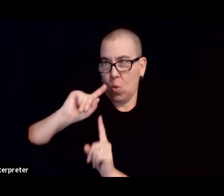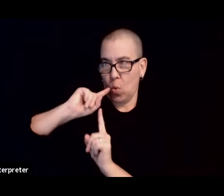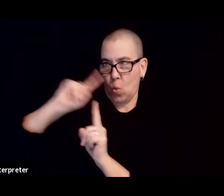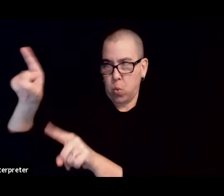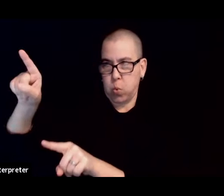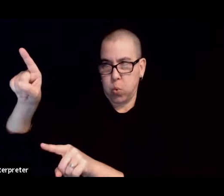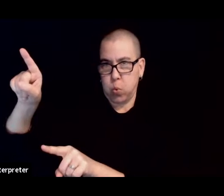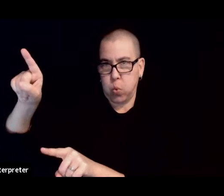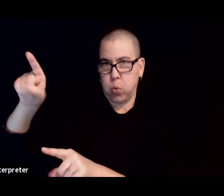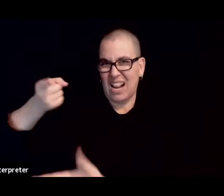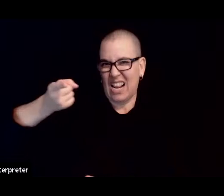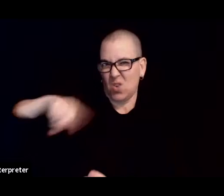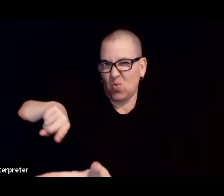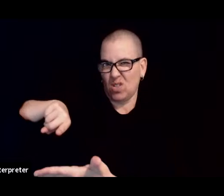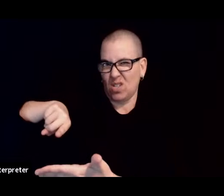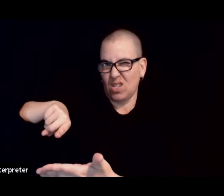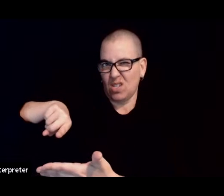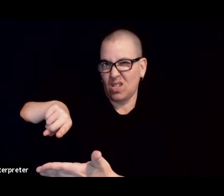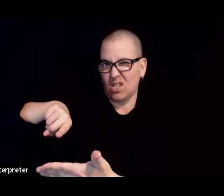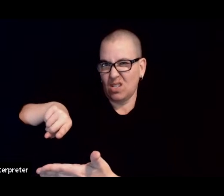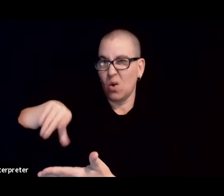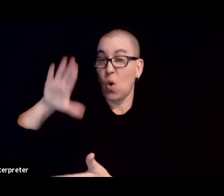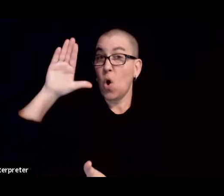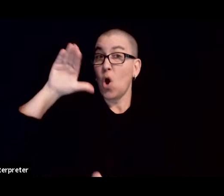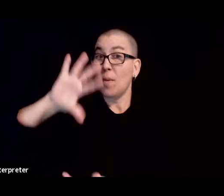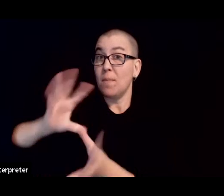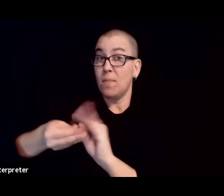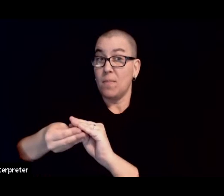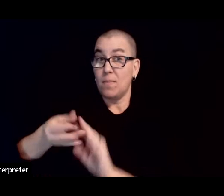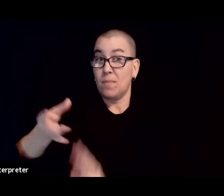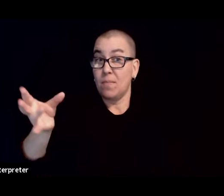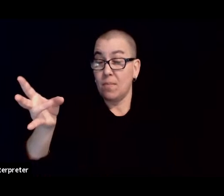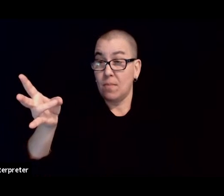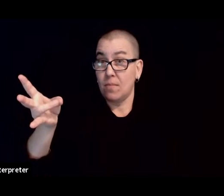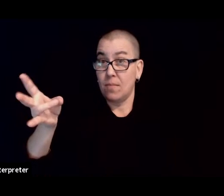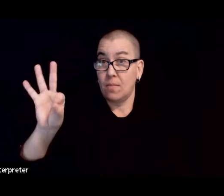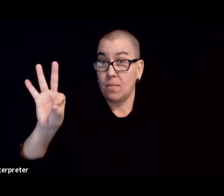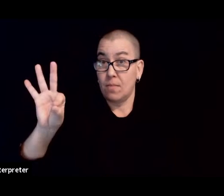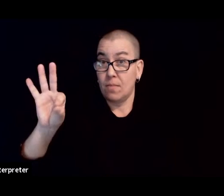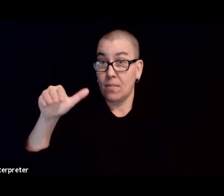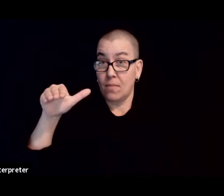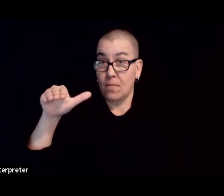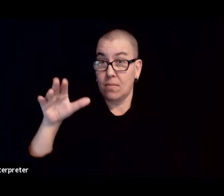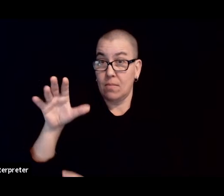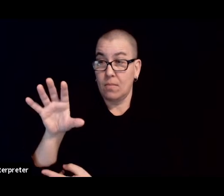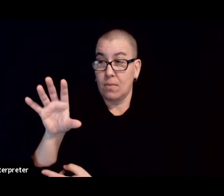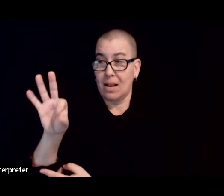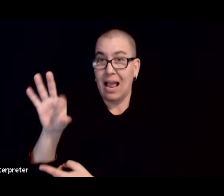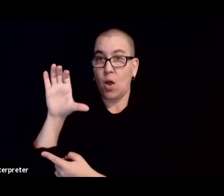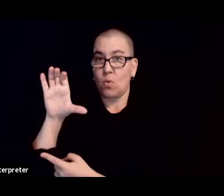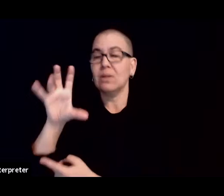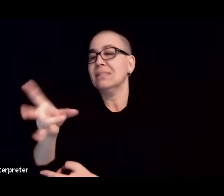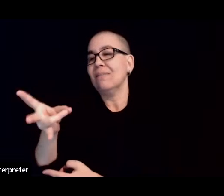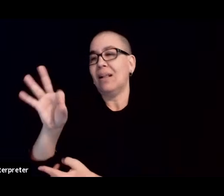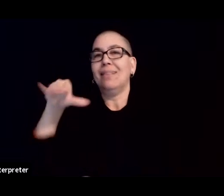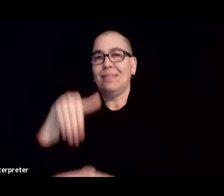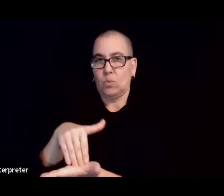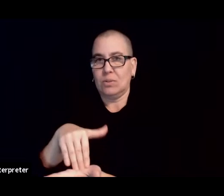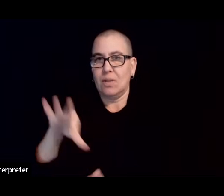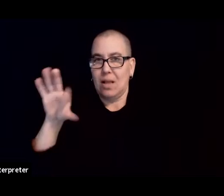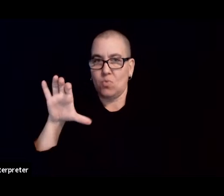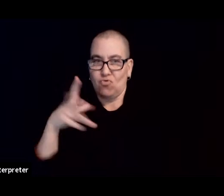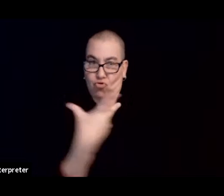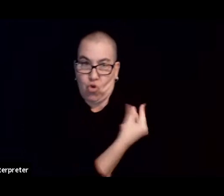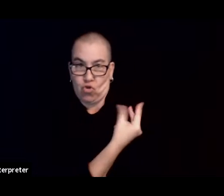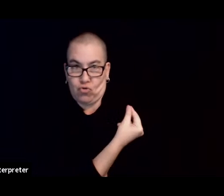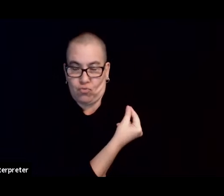79,950 Pfizer doses. And so, you know, what would we be